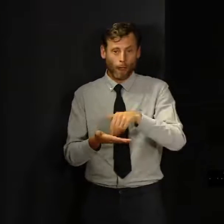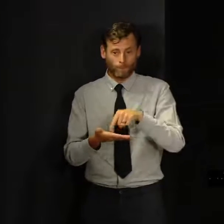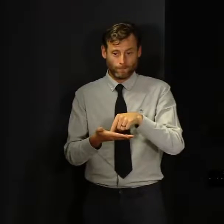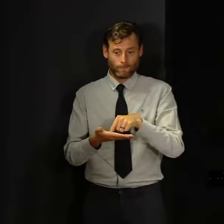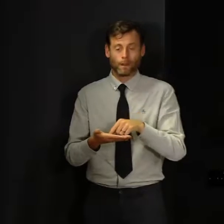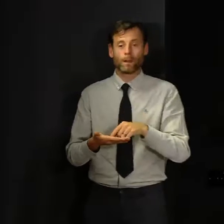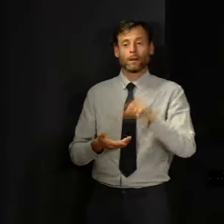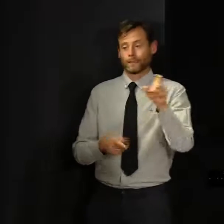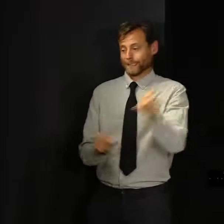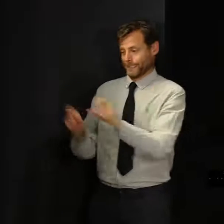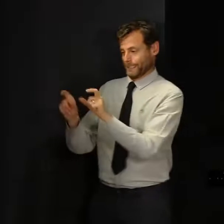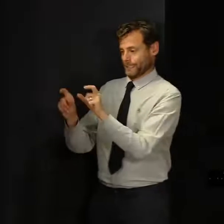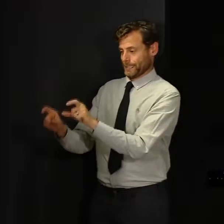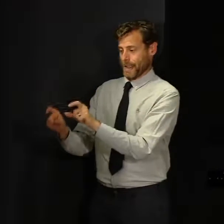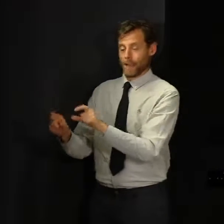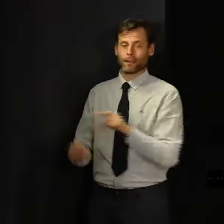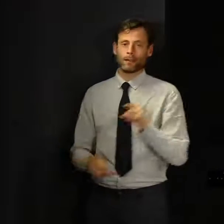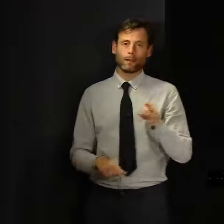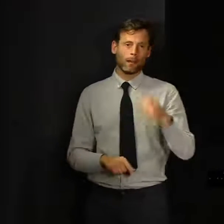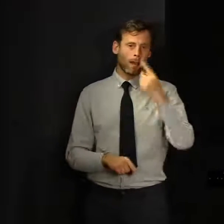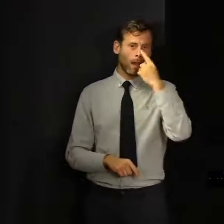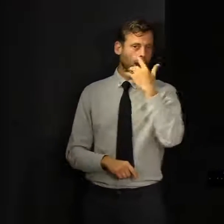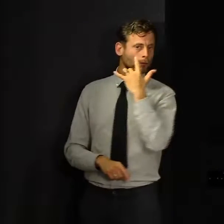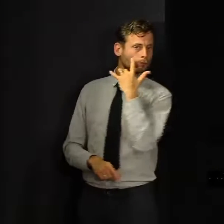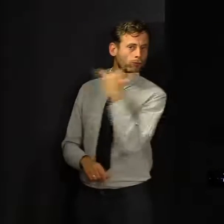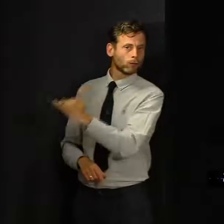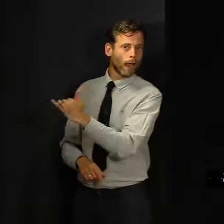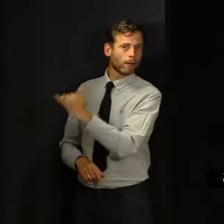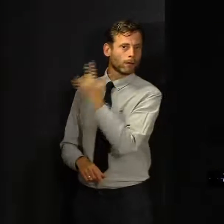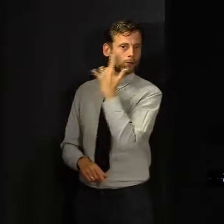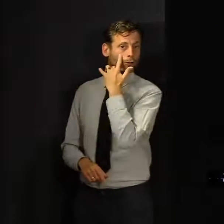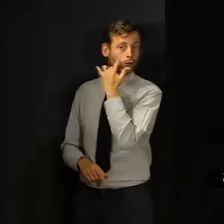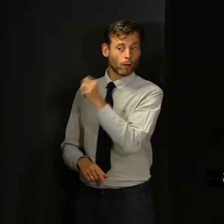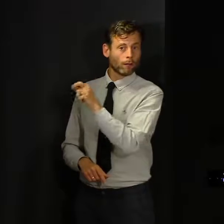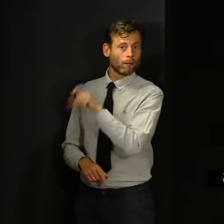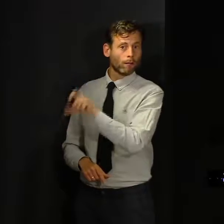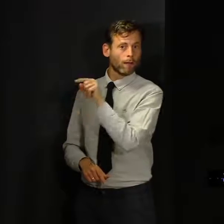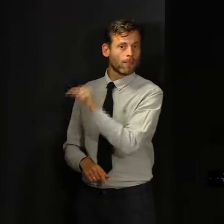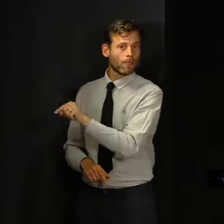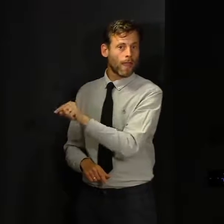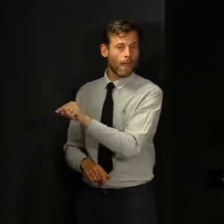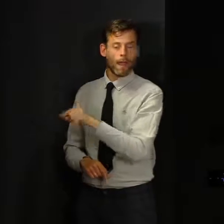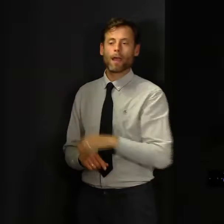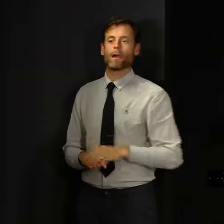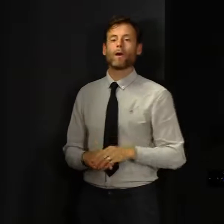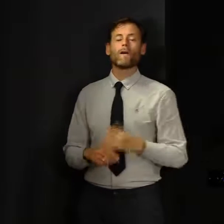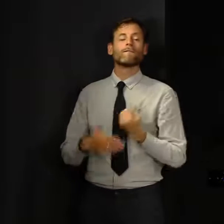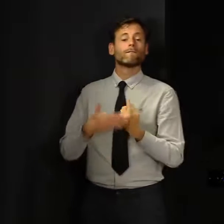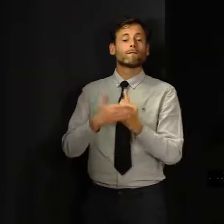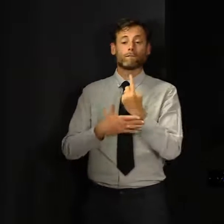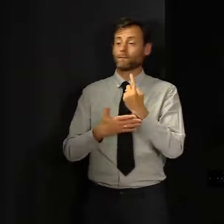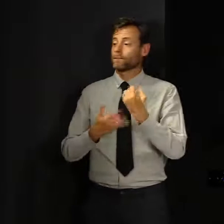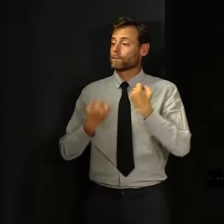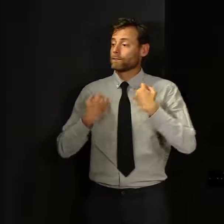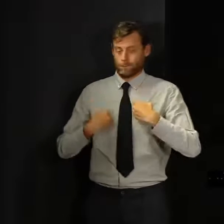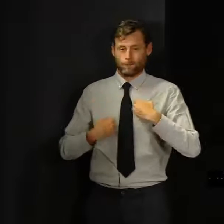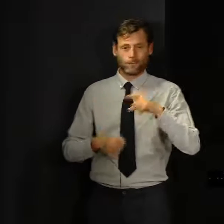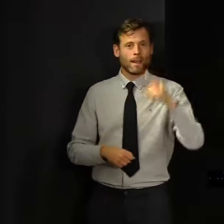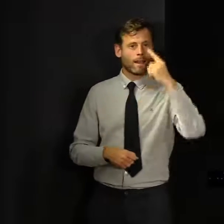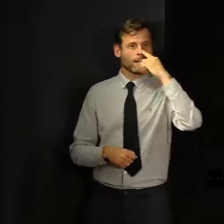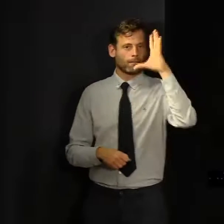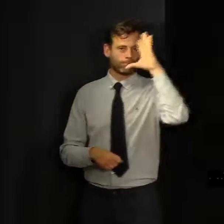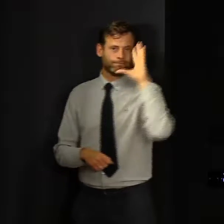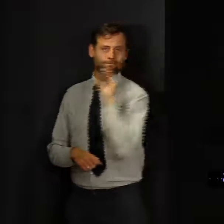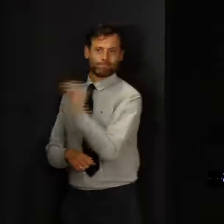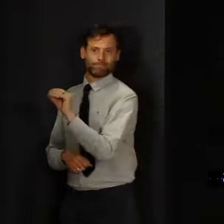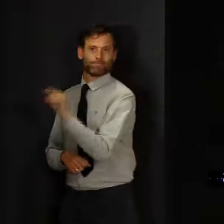contacted during their time of self-isolation to provide public health advice, information and guidance. The